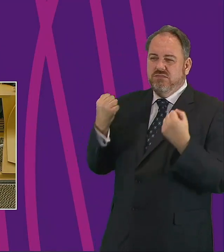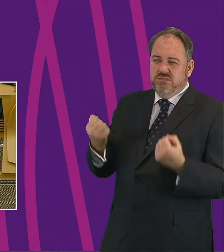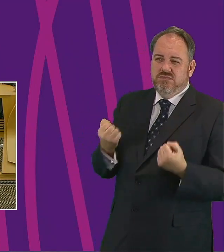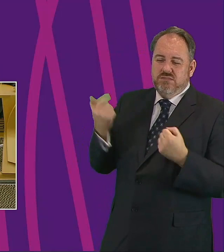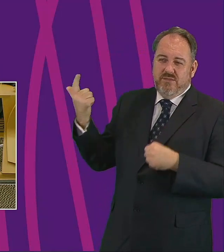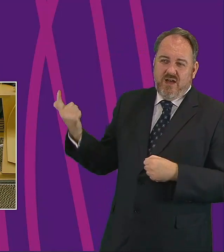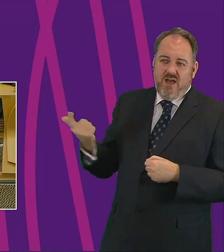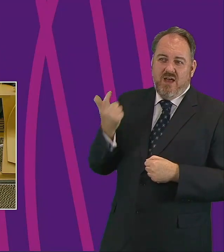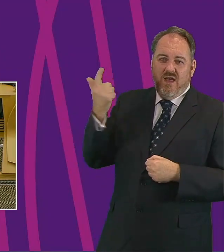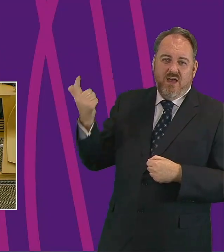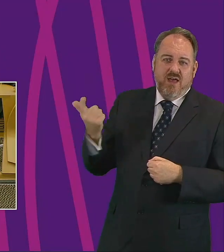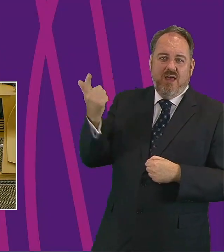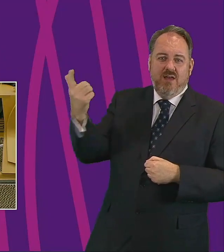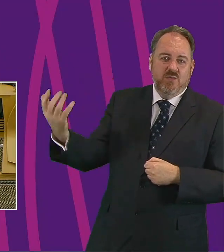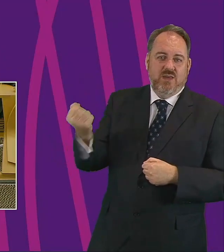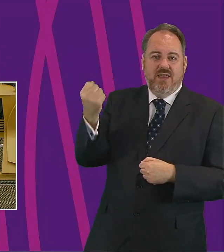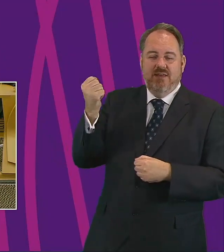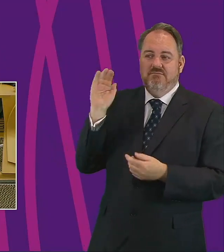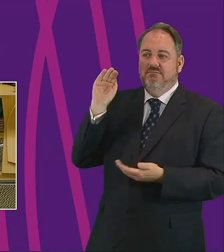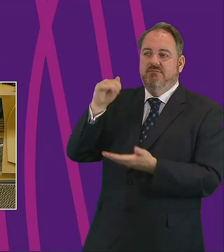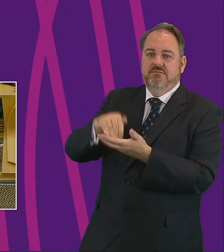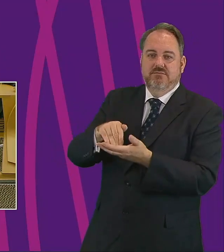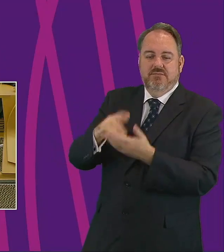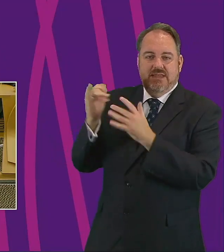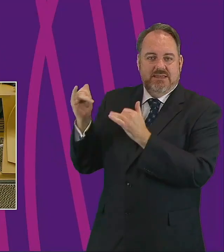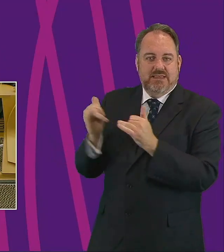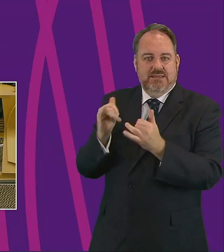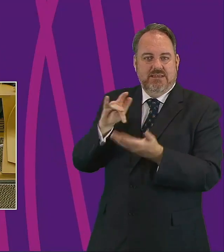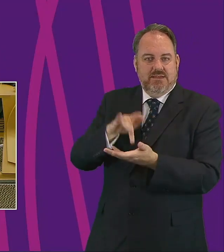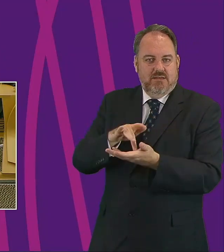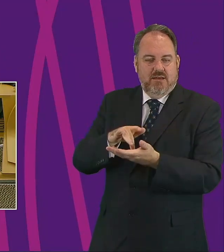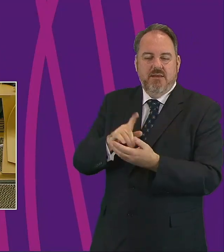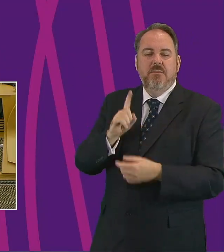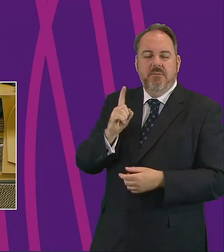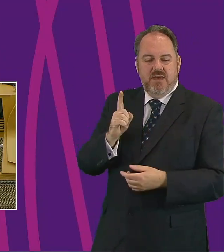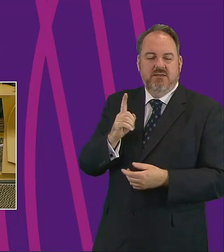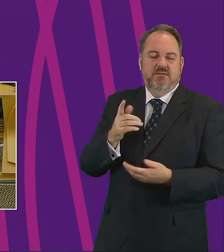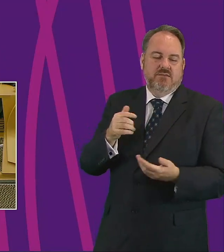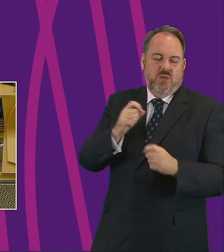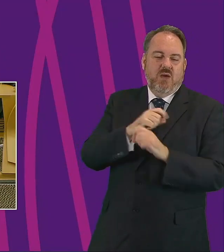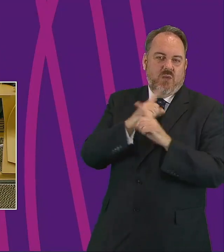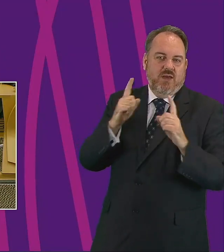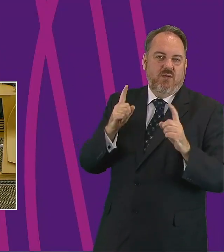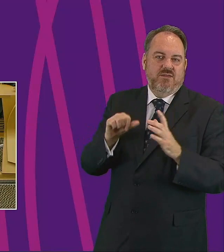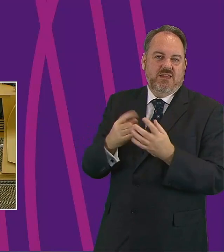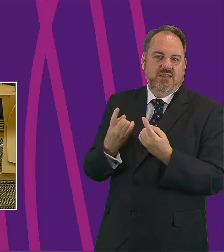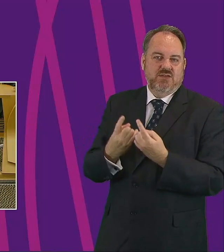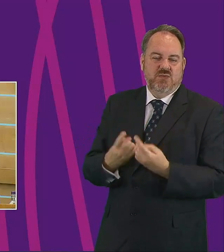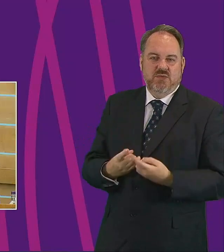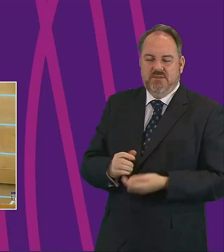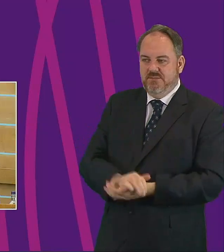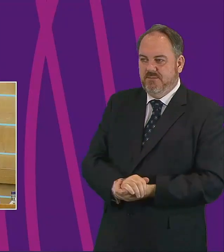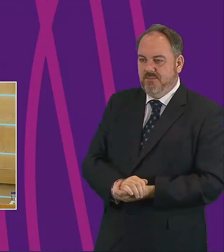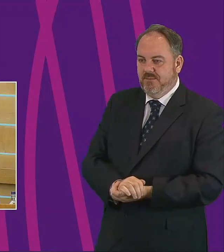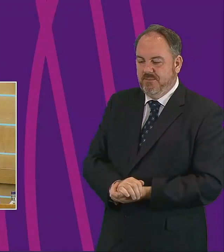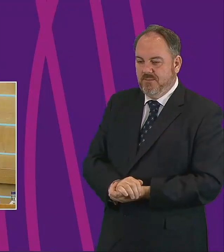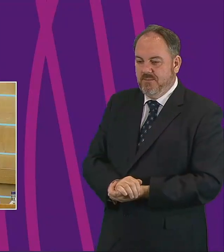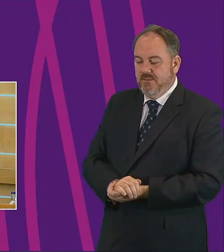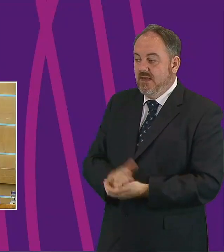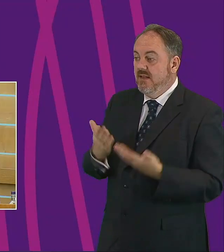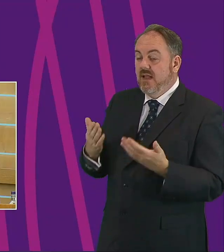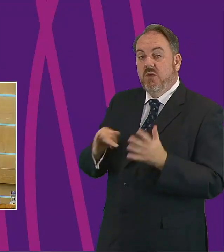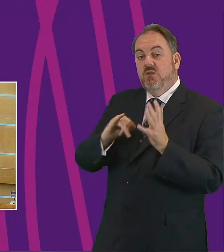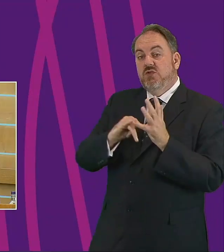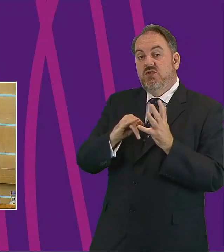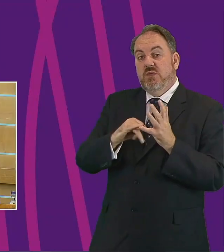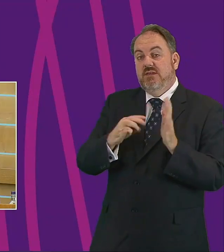So local access and geographical access is very much a priority as we continue to expand the system. Stuart McMillan to be followed